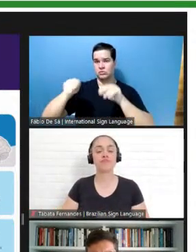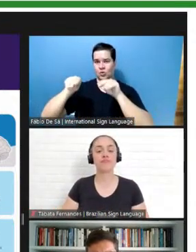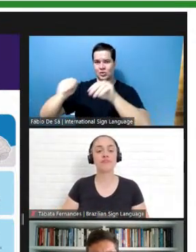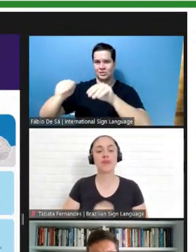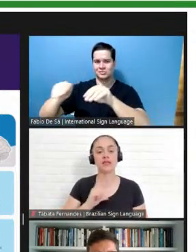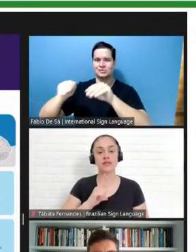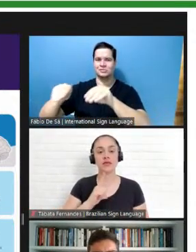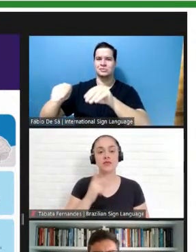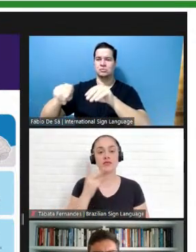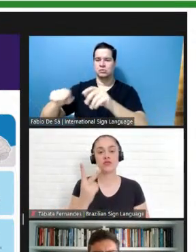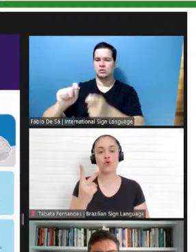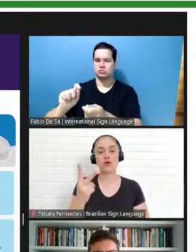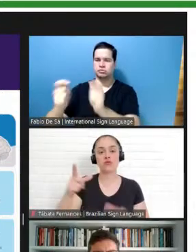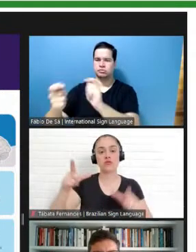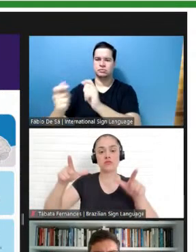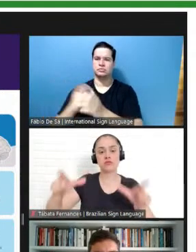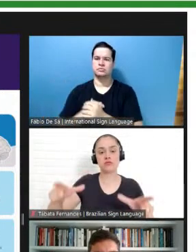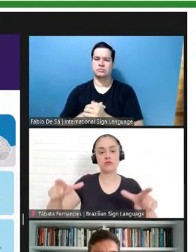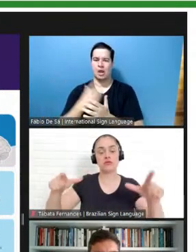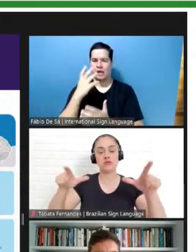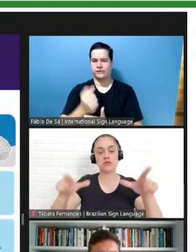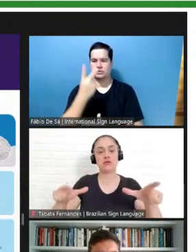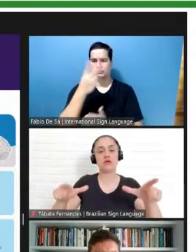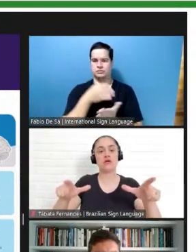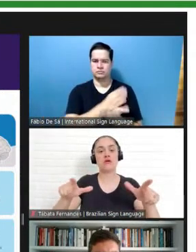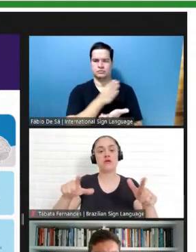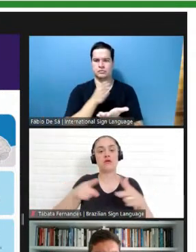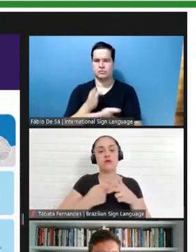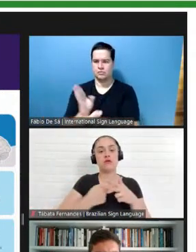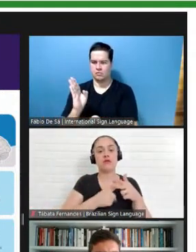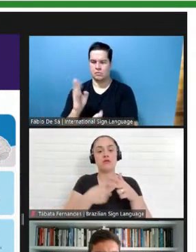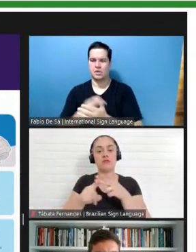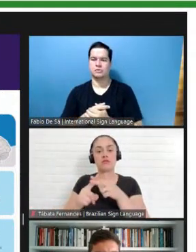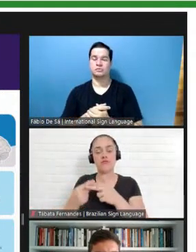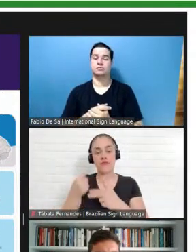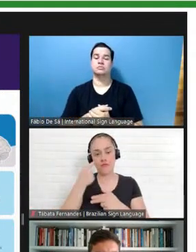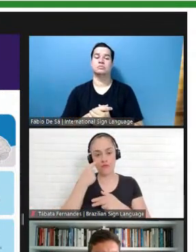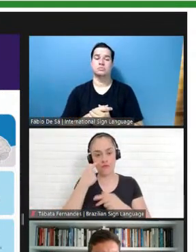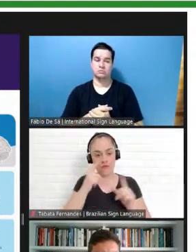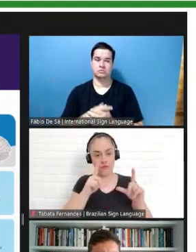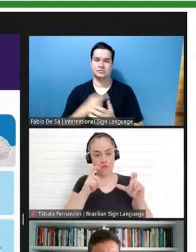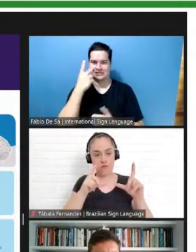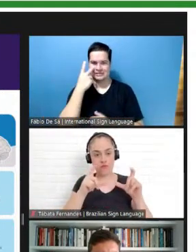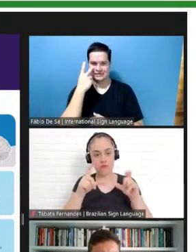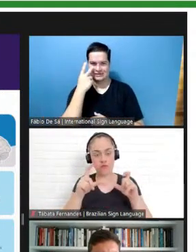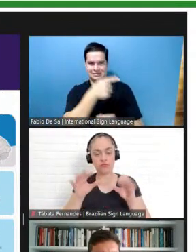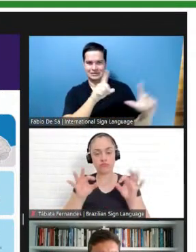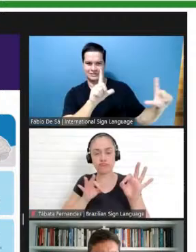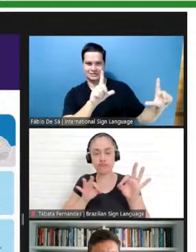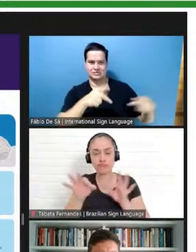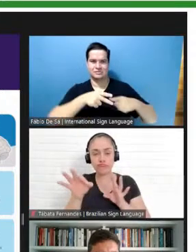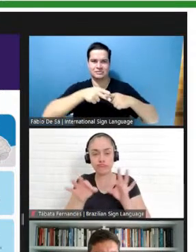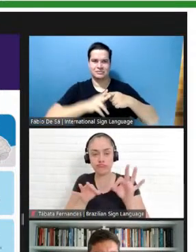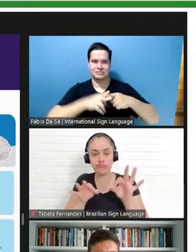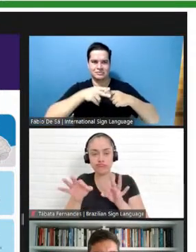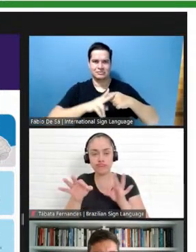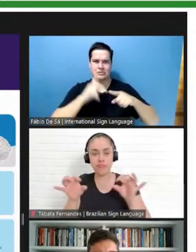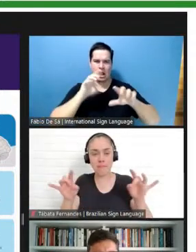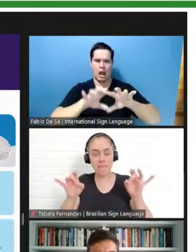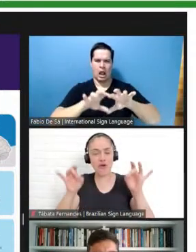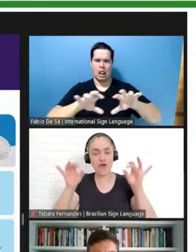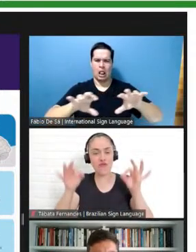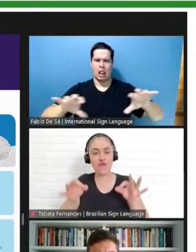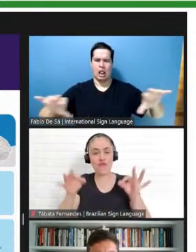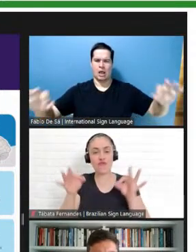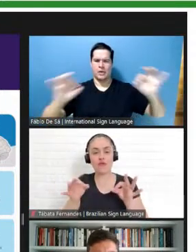helps us organize our tools. And we see that image on the screen of a highly organized toolbox. It helps us